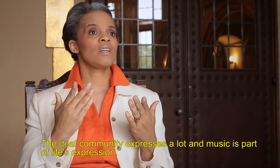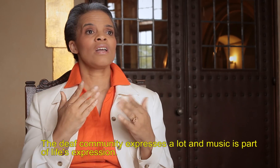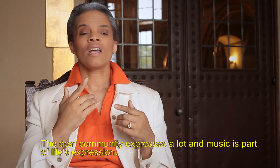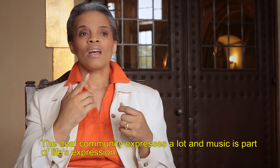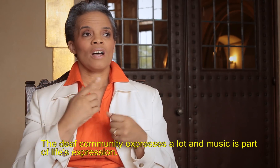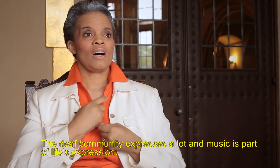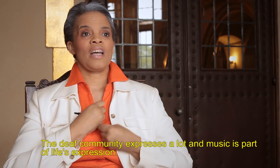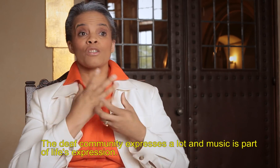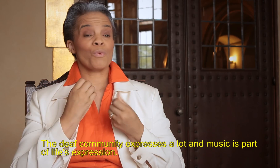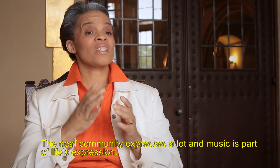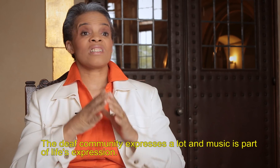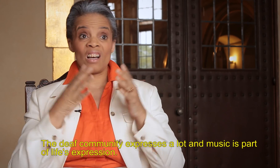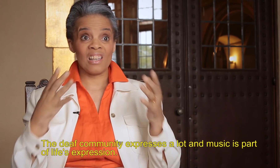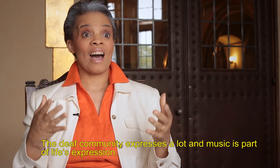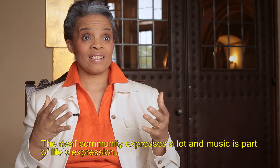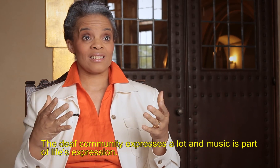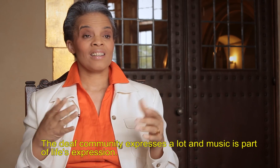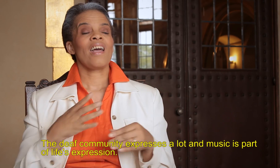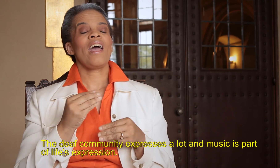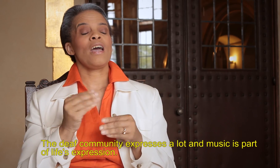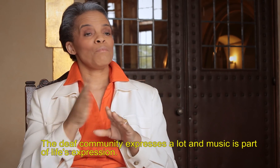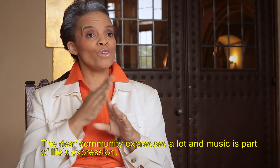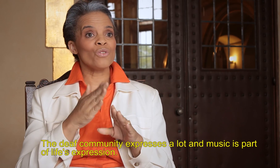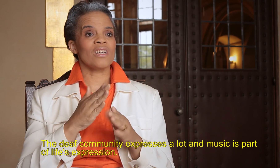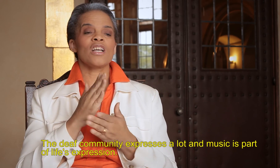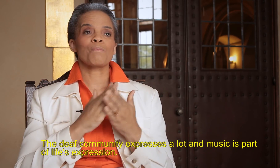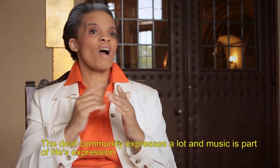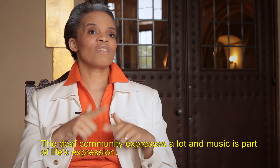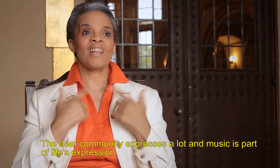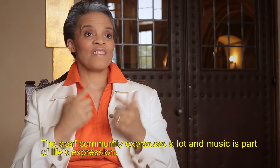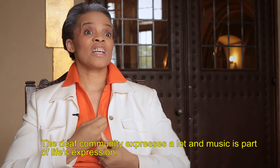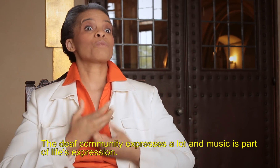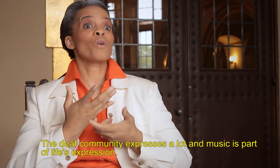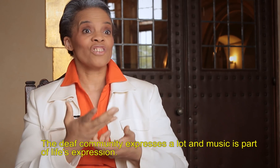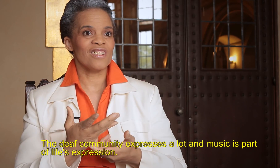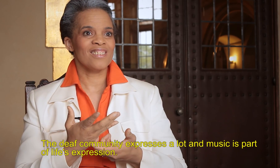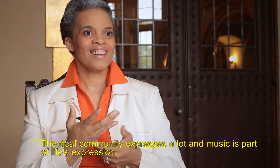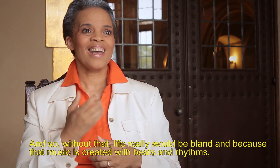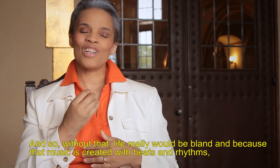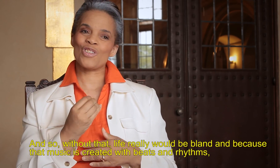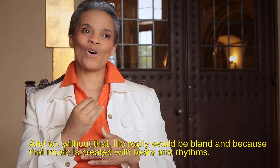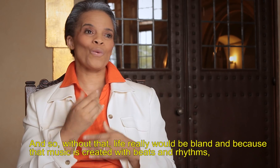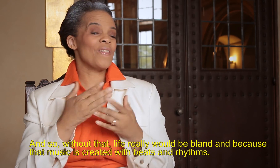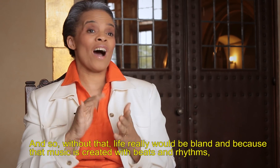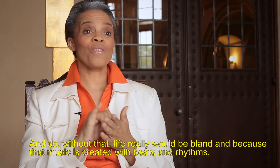community expresses a lot, and music is part of life's expression. And so without